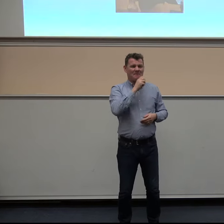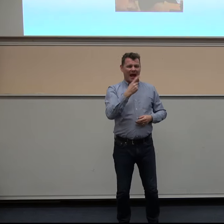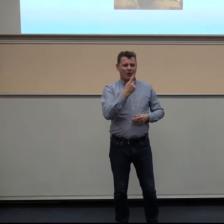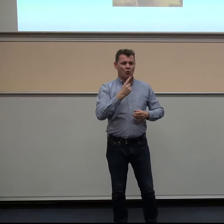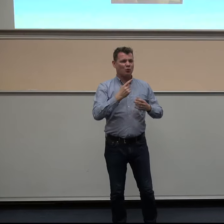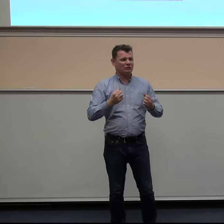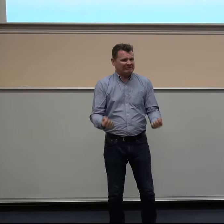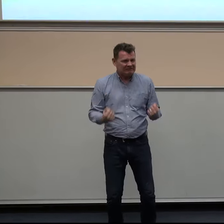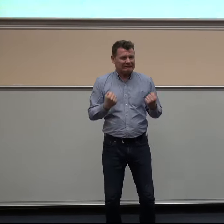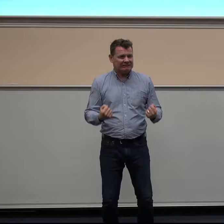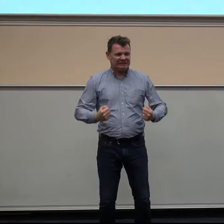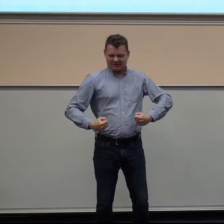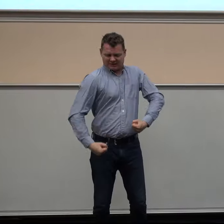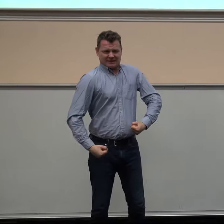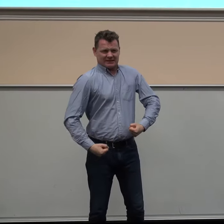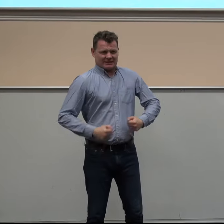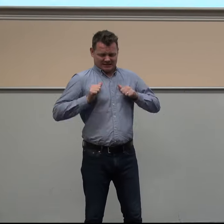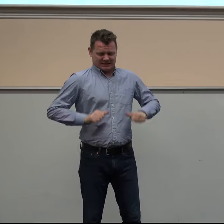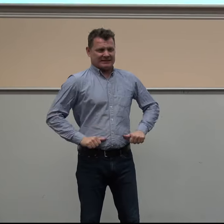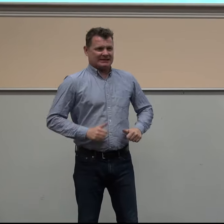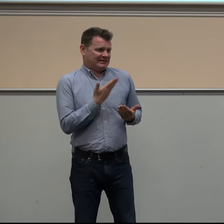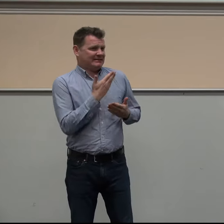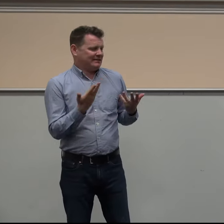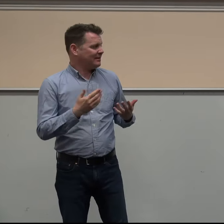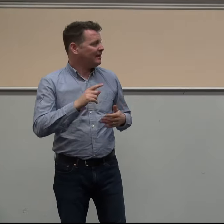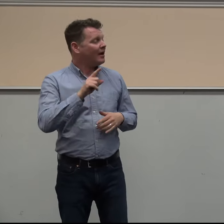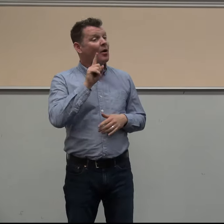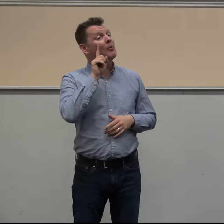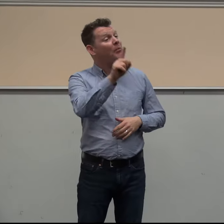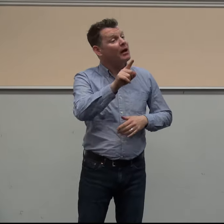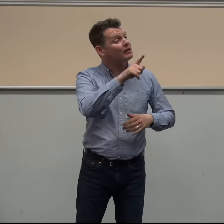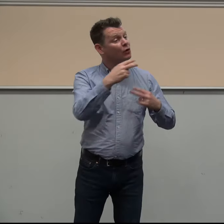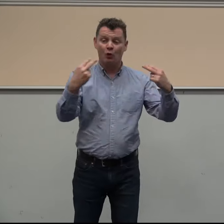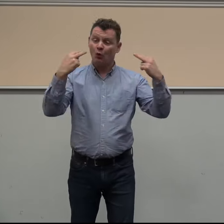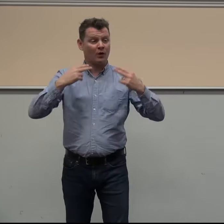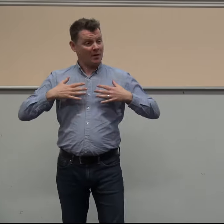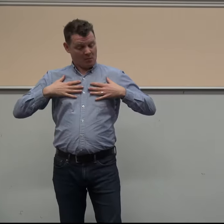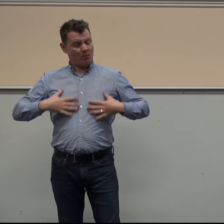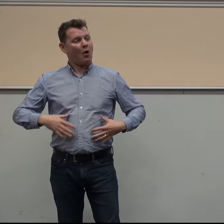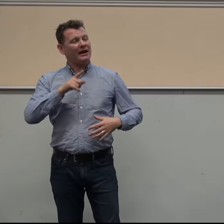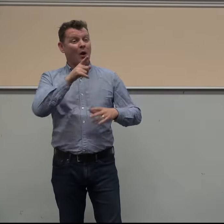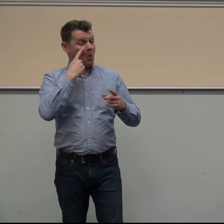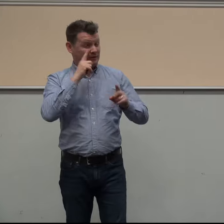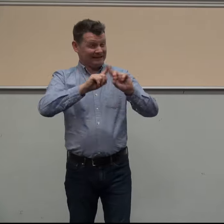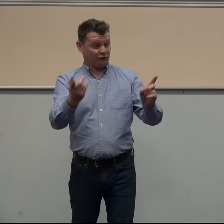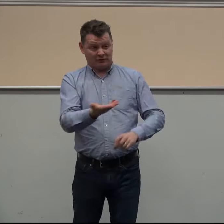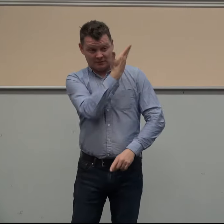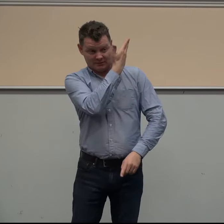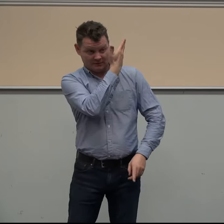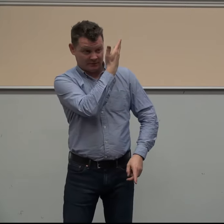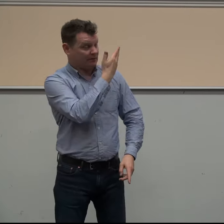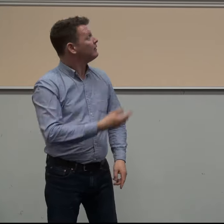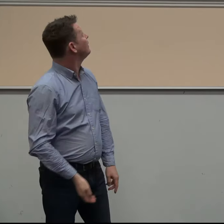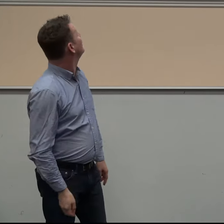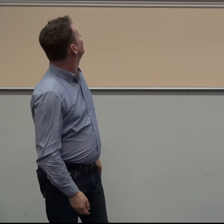bodybuilder. But by looking at somebody's bodies, you also, you start to learn something. So if I show you this picture,